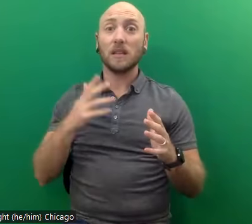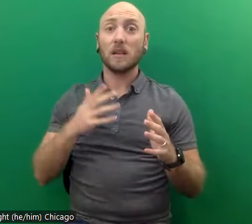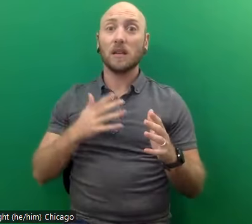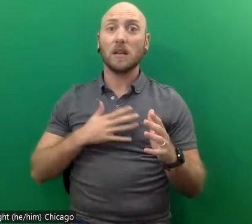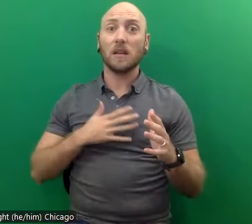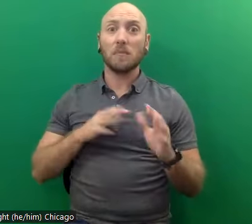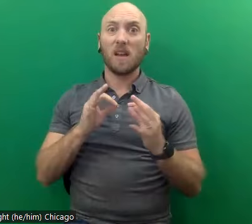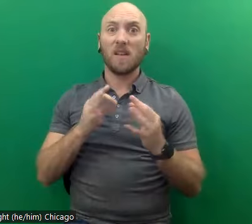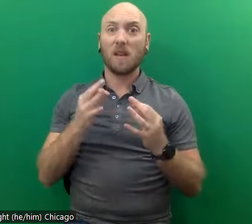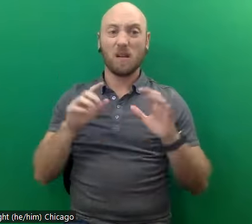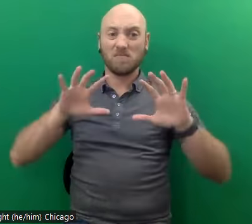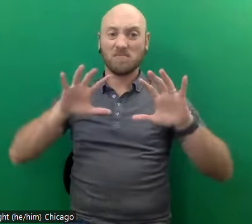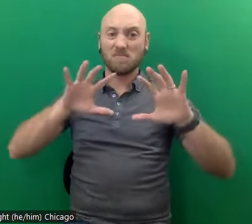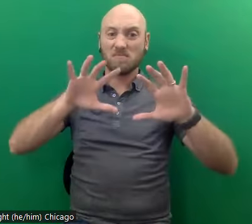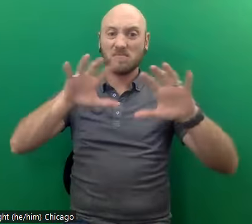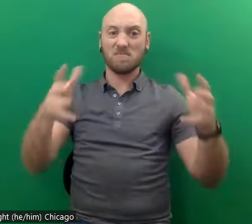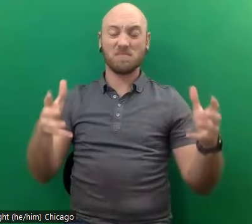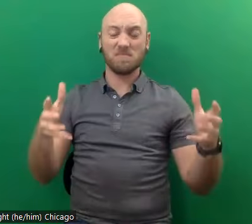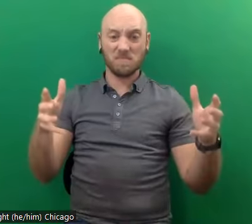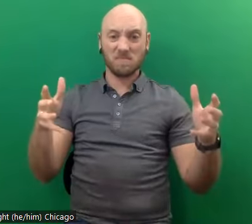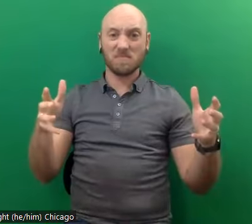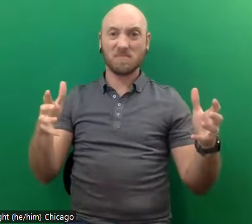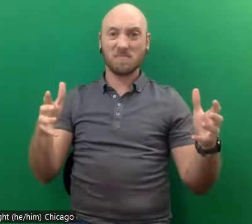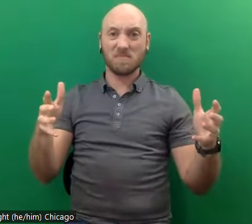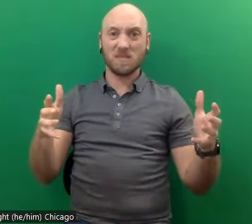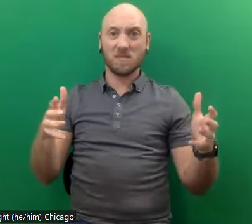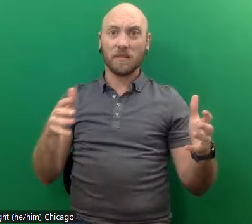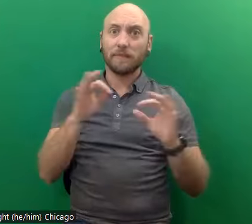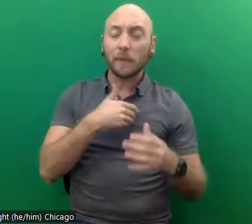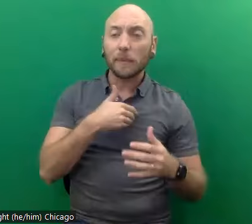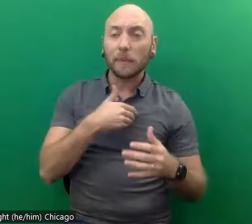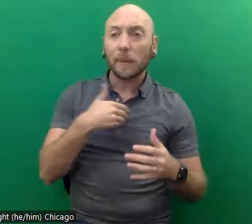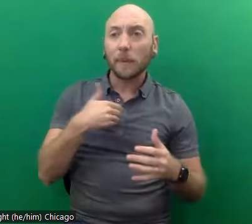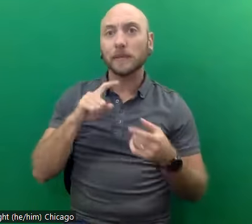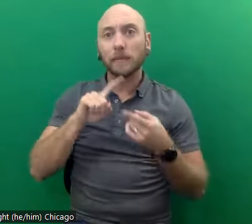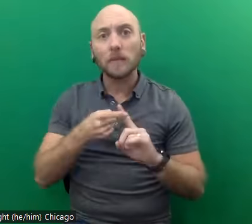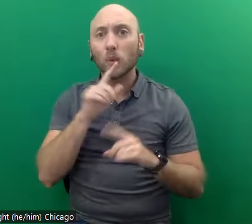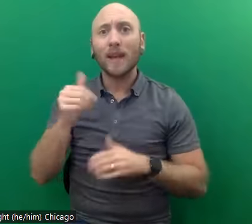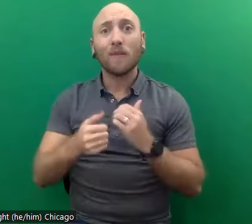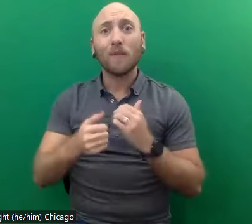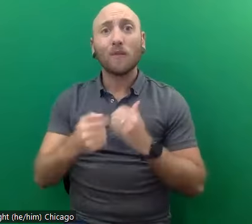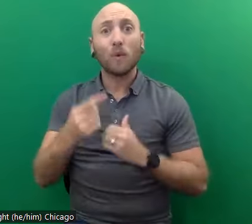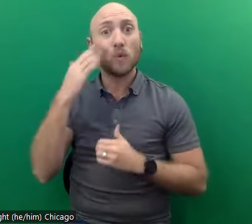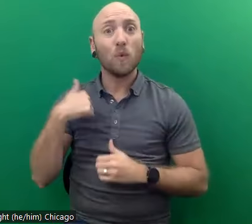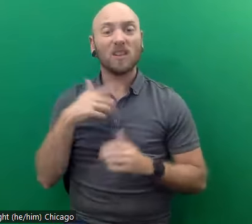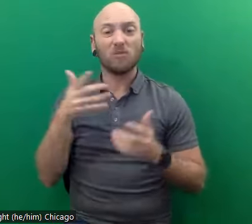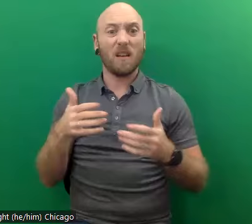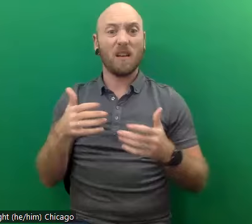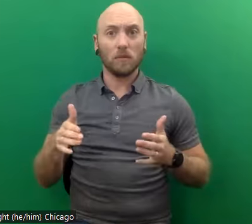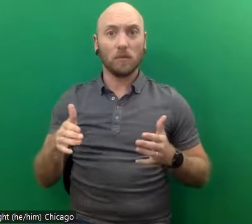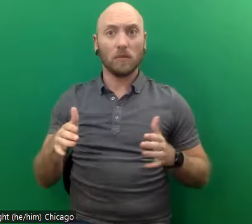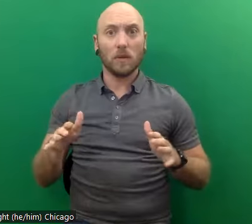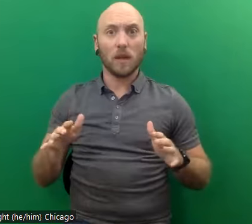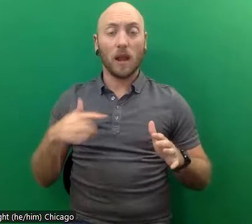and relatives, anybody who knew me and my family were in that living room, and they all just stopped and looked at us.